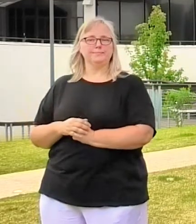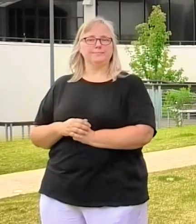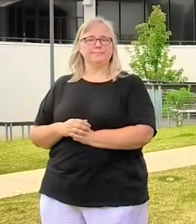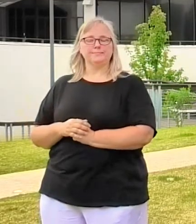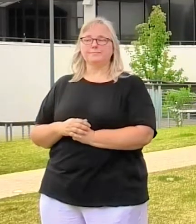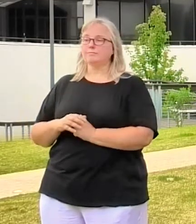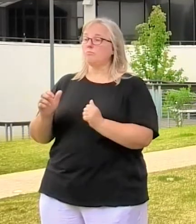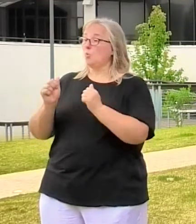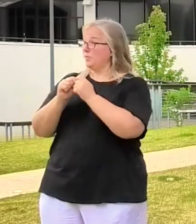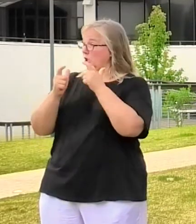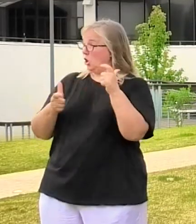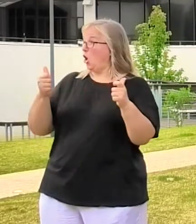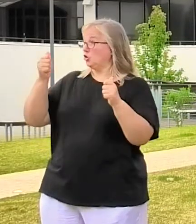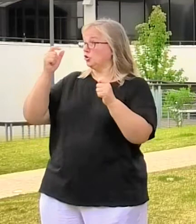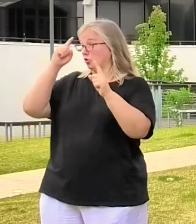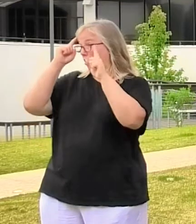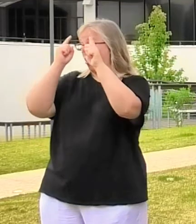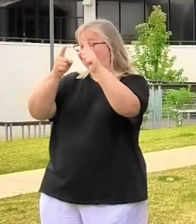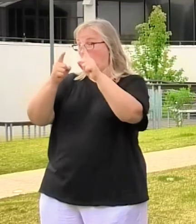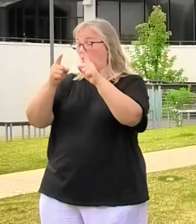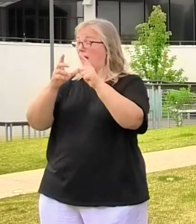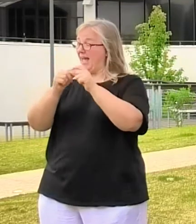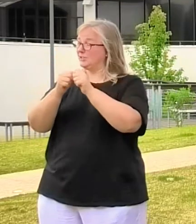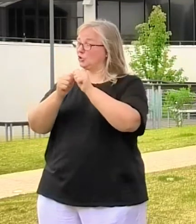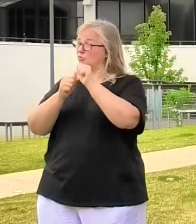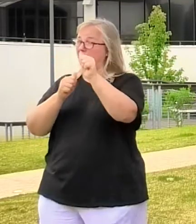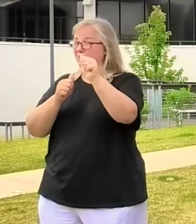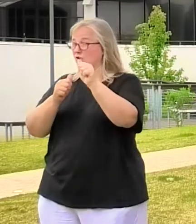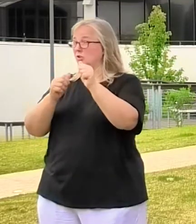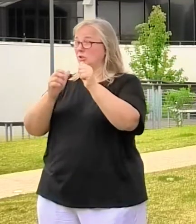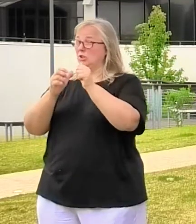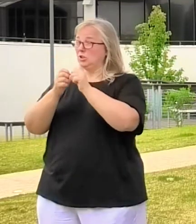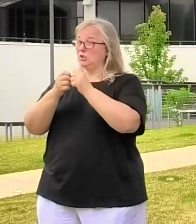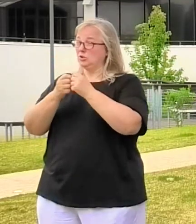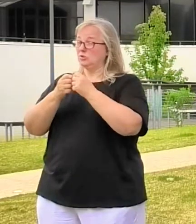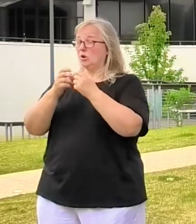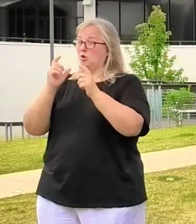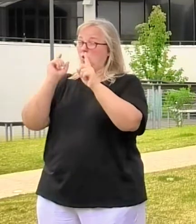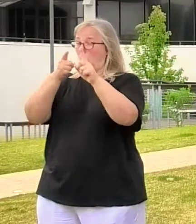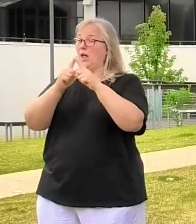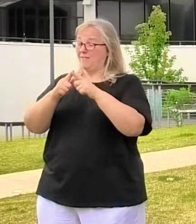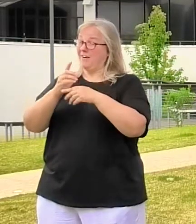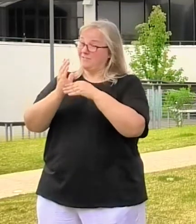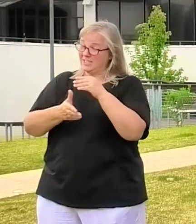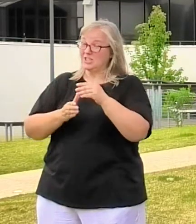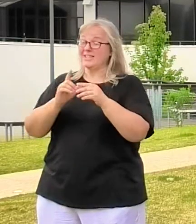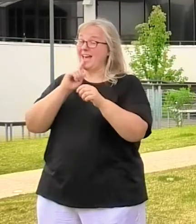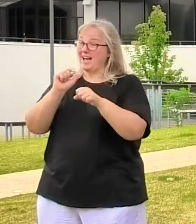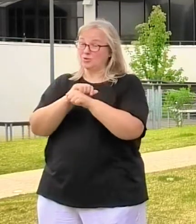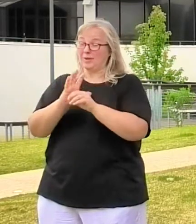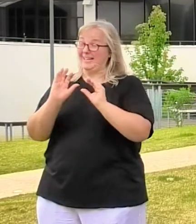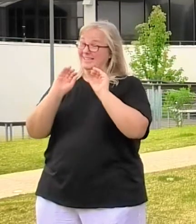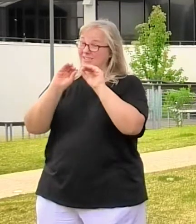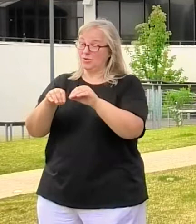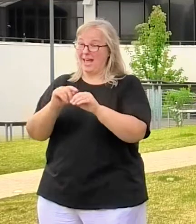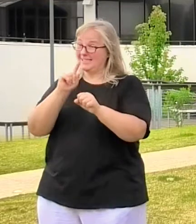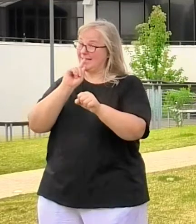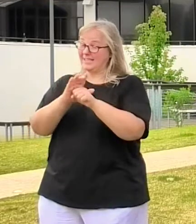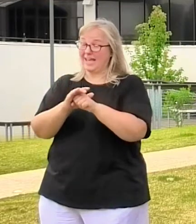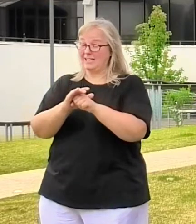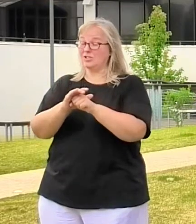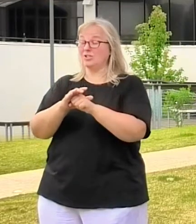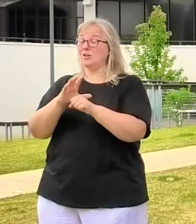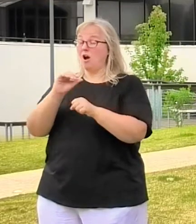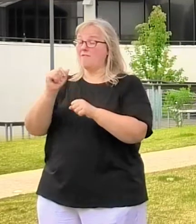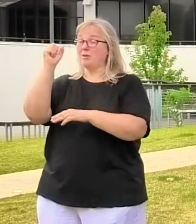With a larger goal and a stretch goal of completing the actual installation and dedication of the monument by